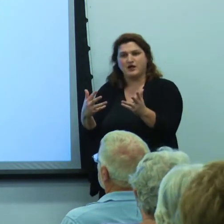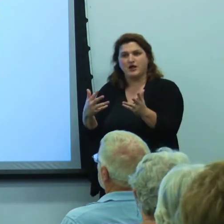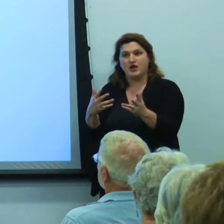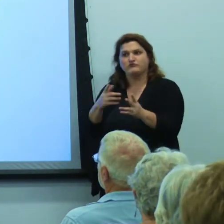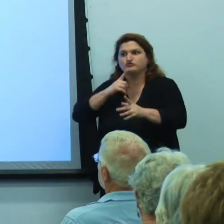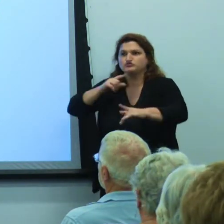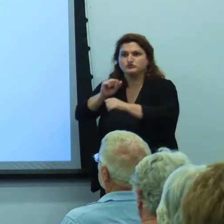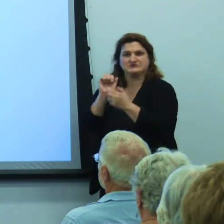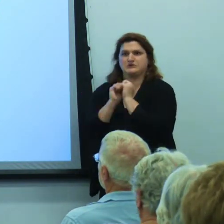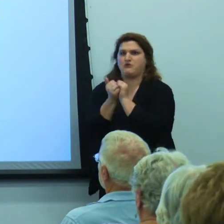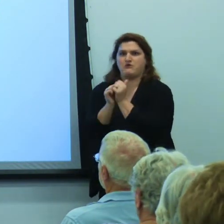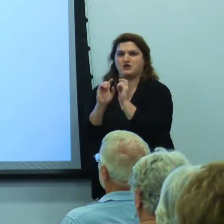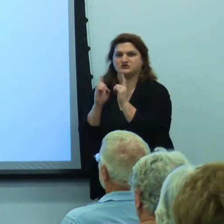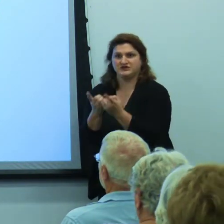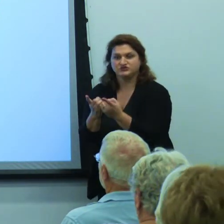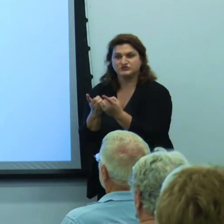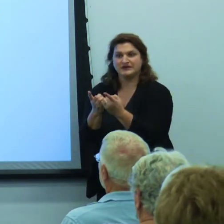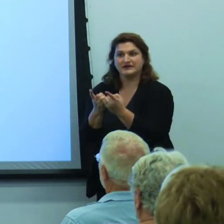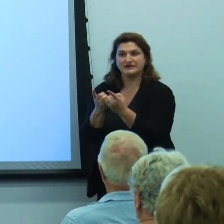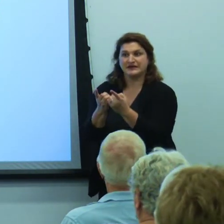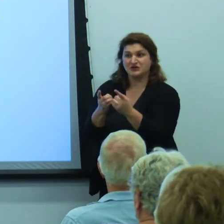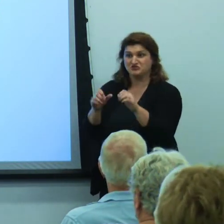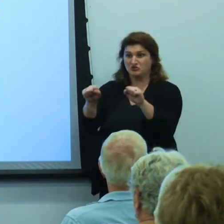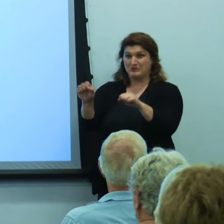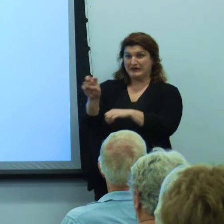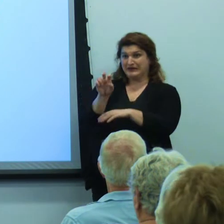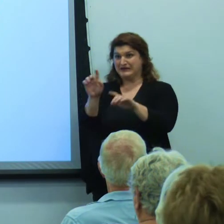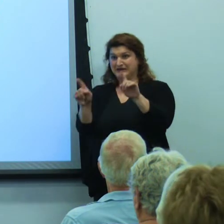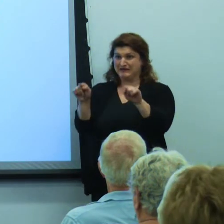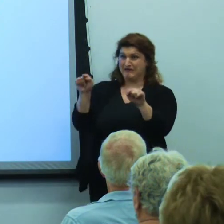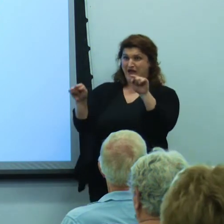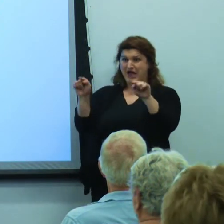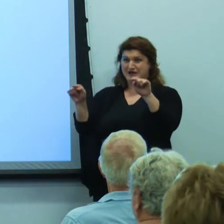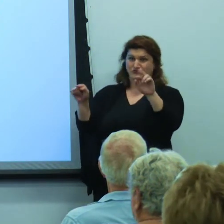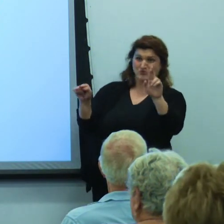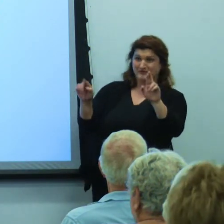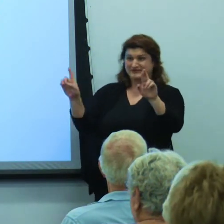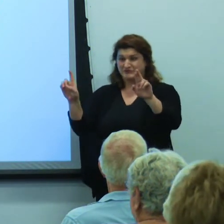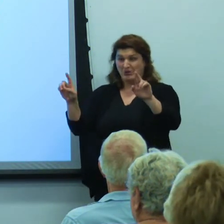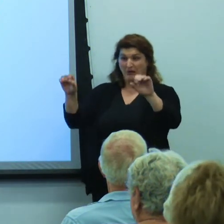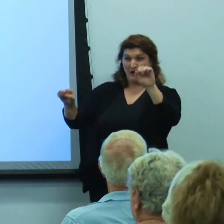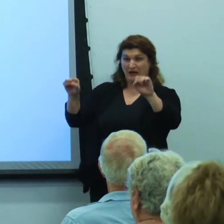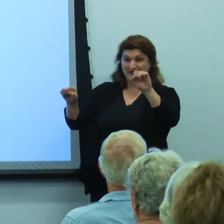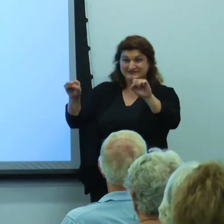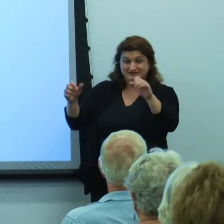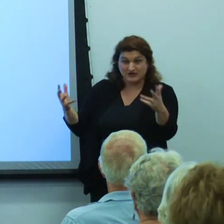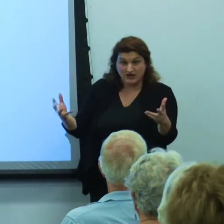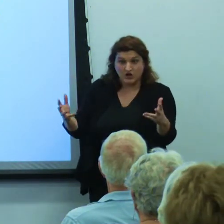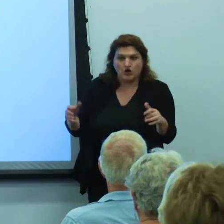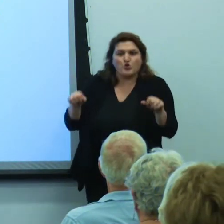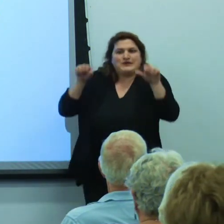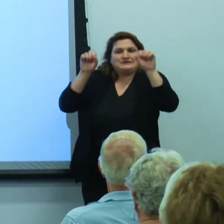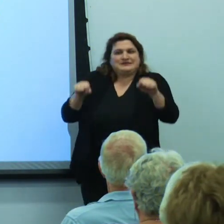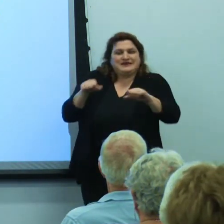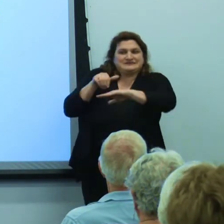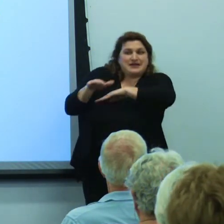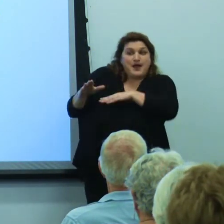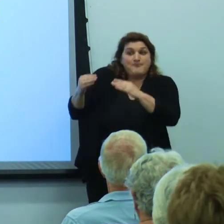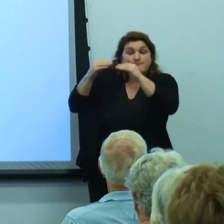competitive district that it could go really either way. We could actually send more